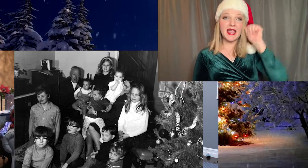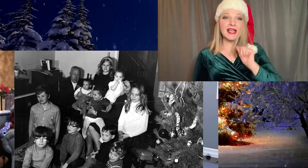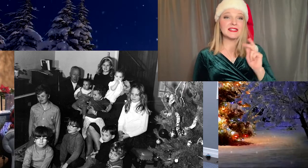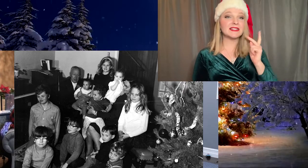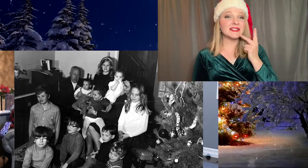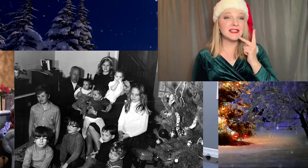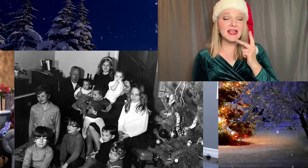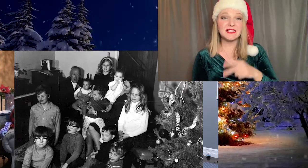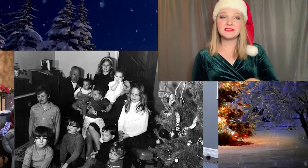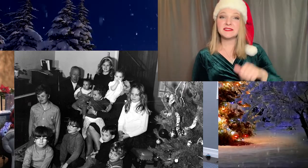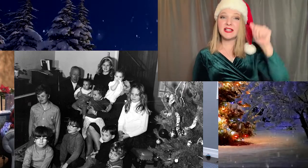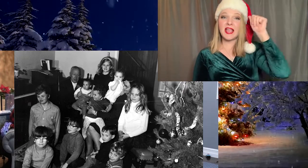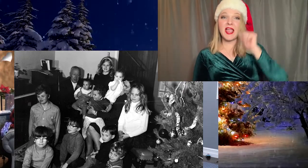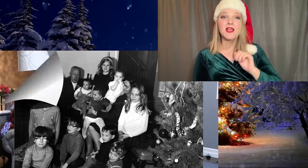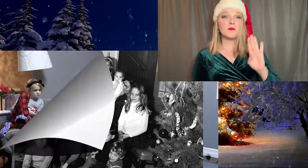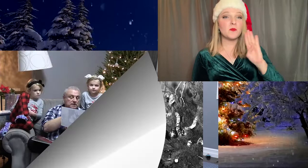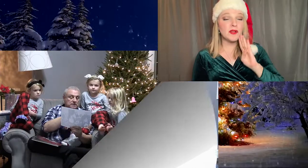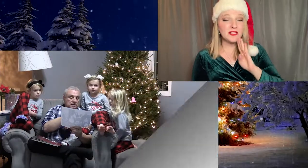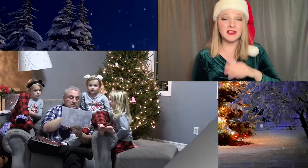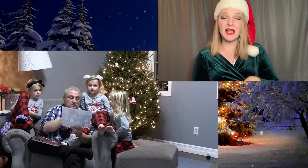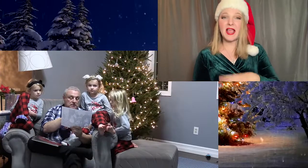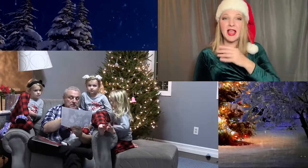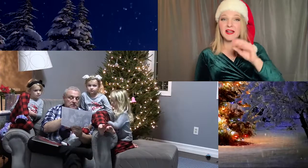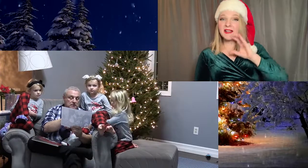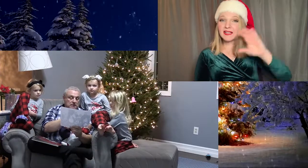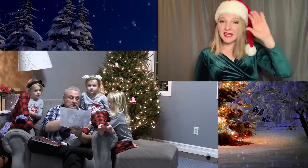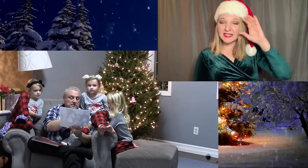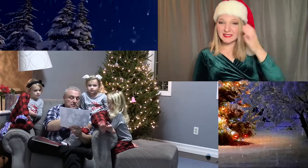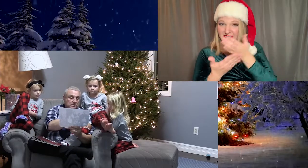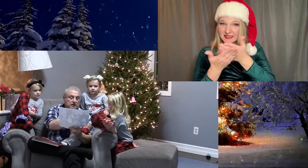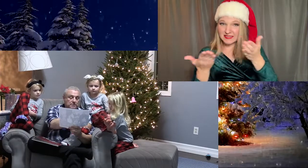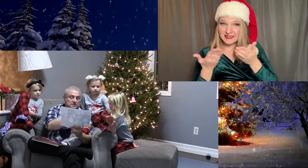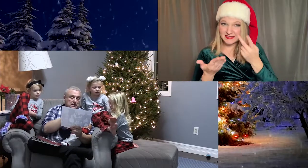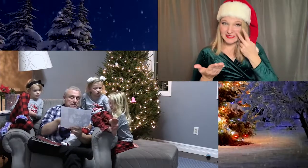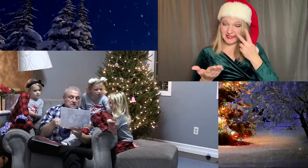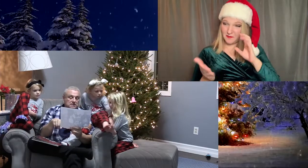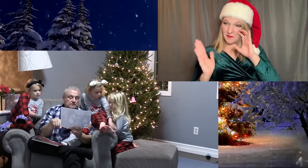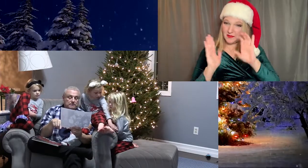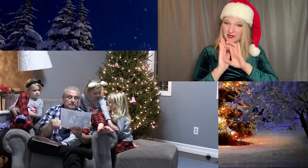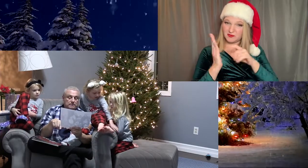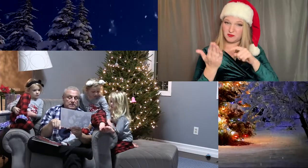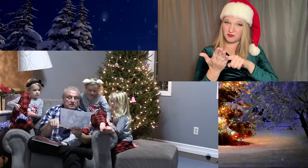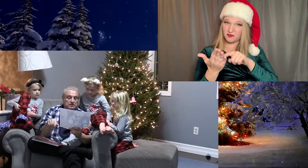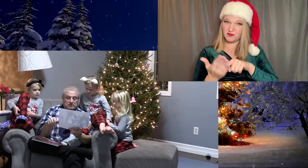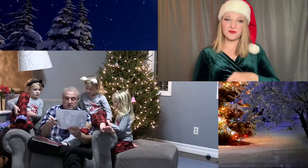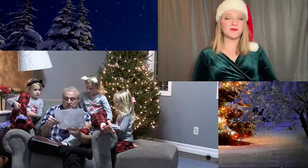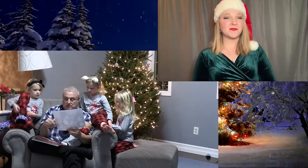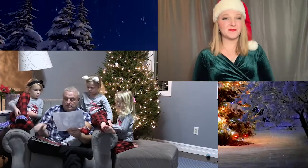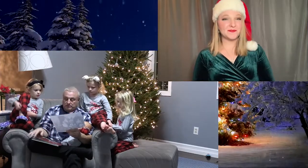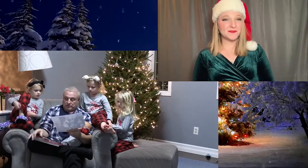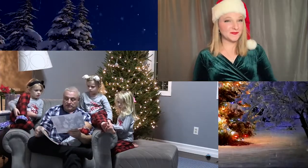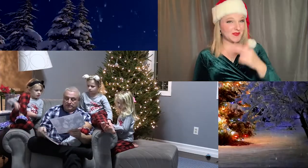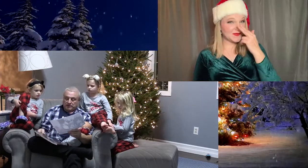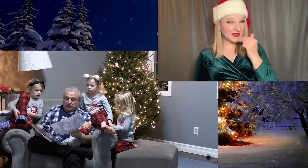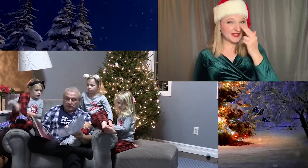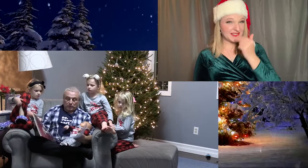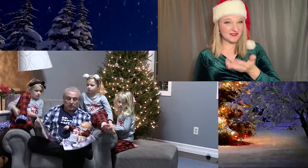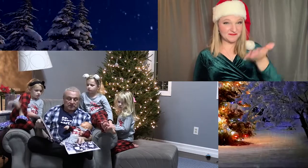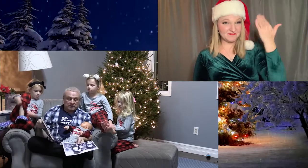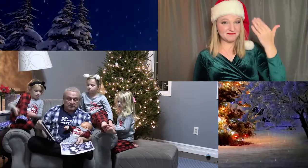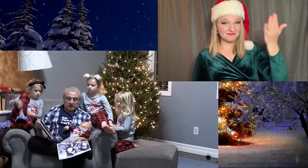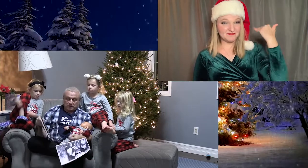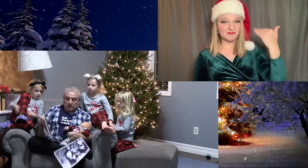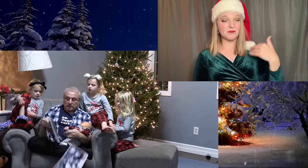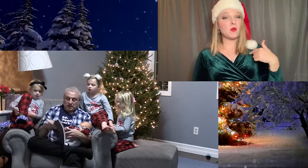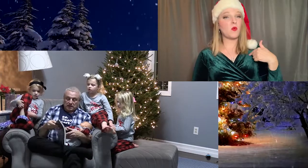And there's Auntie Kate, Auntie Brenda, and some of Grandpa's cousins. Pretty funny. But we